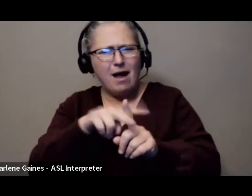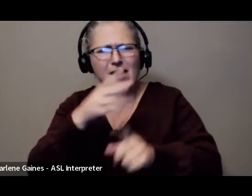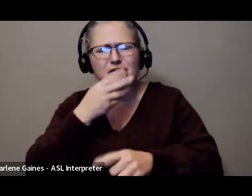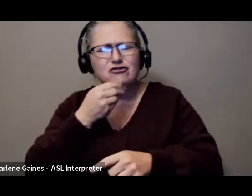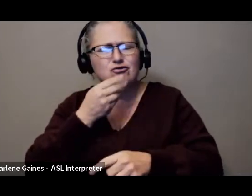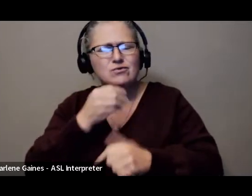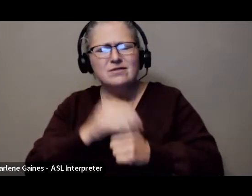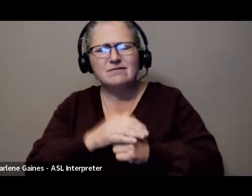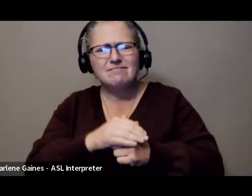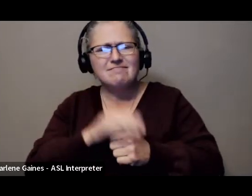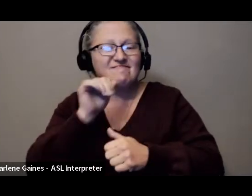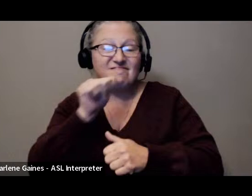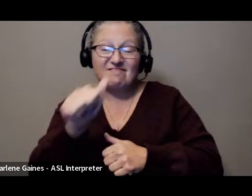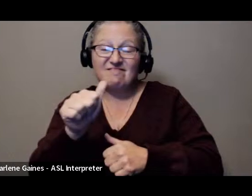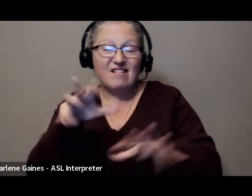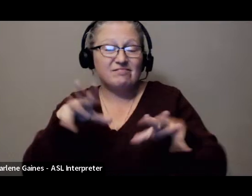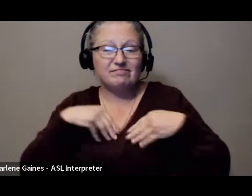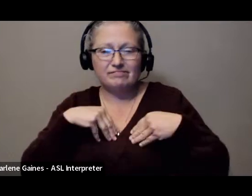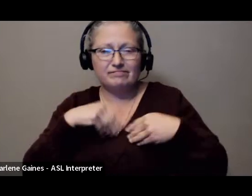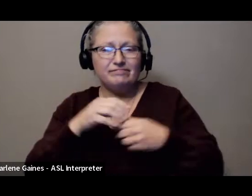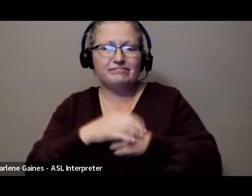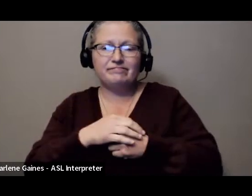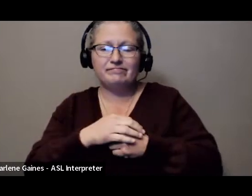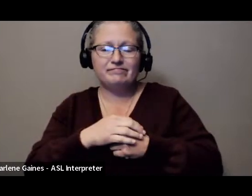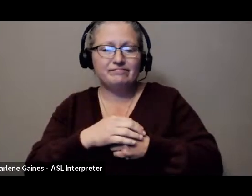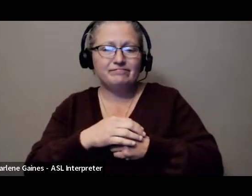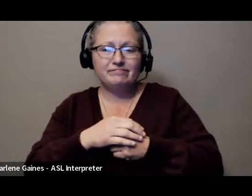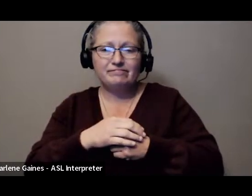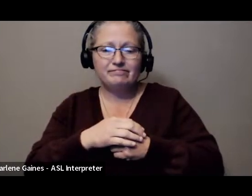Jews. That is not okay.